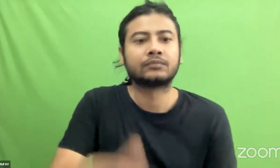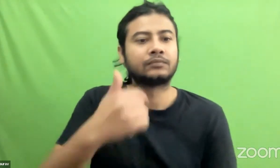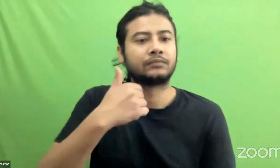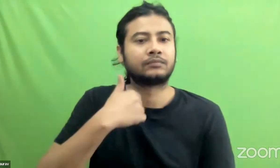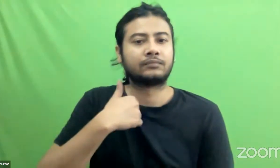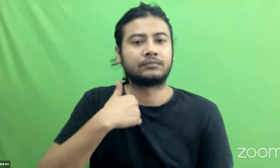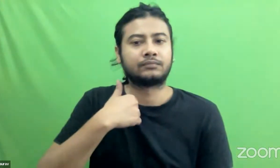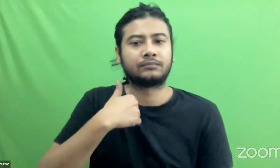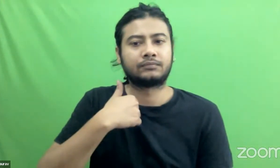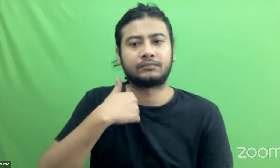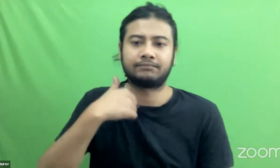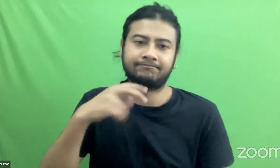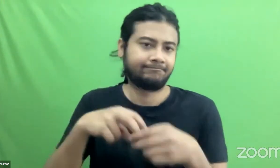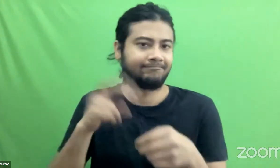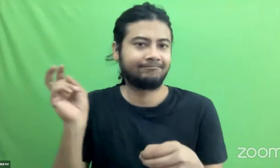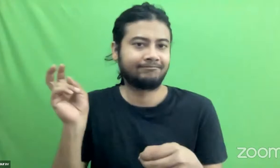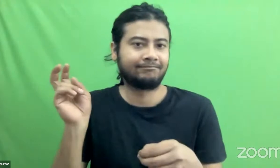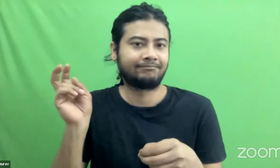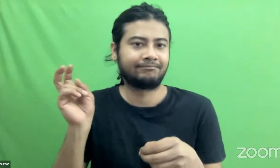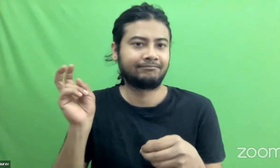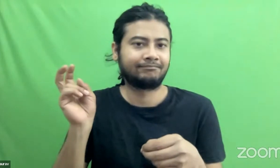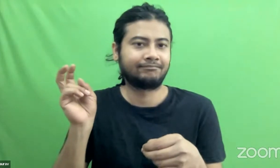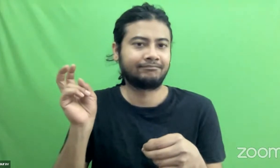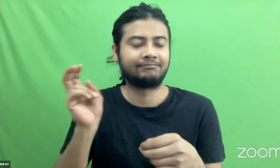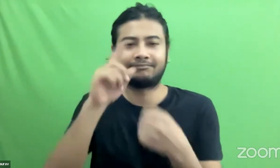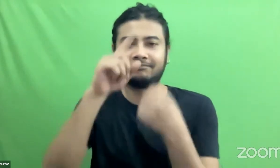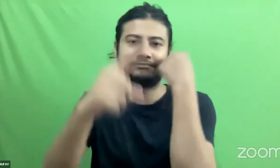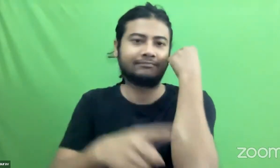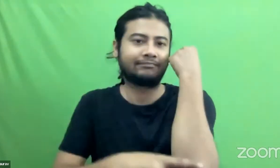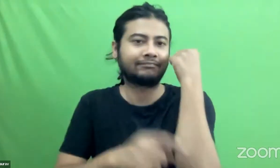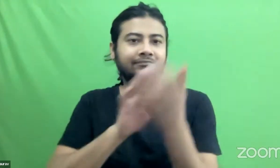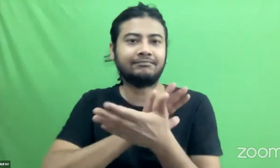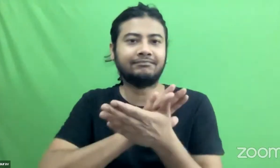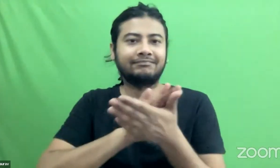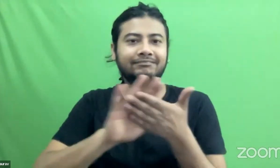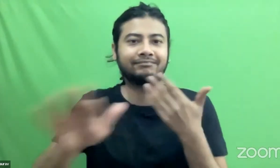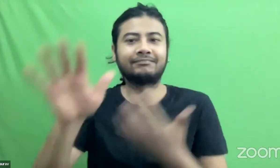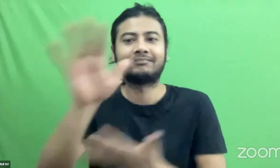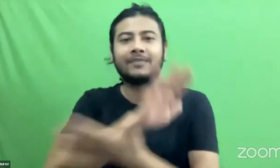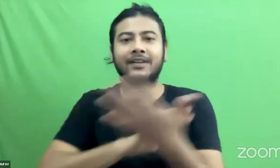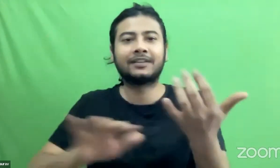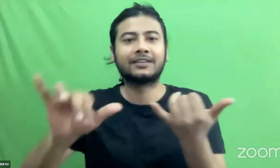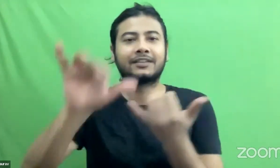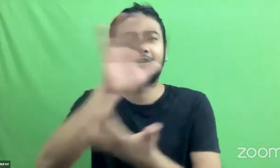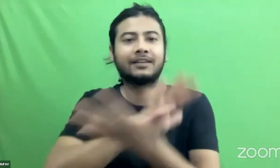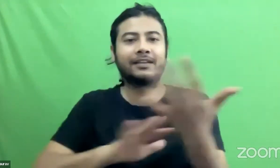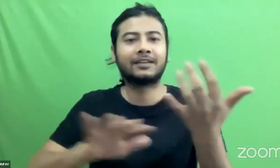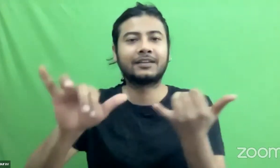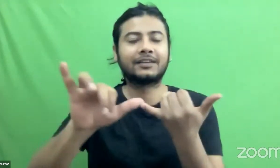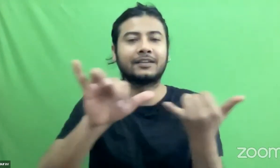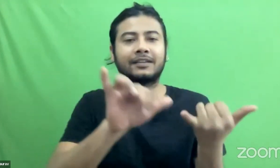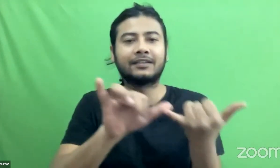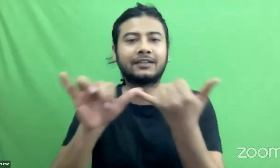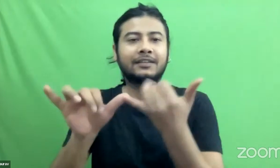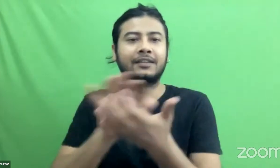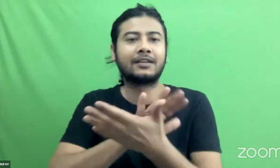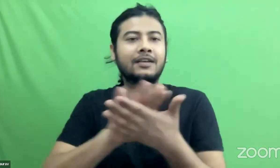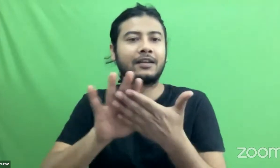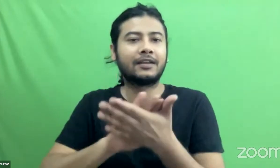So thank you so much. Hare Krishna, Krishna, Krishna, Hare Hare, Hare Rama,